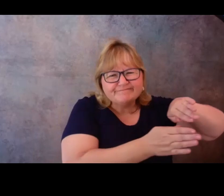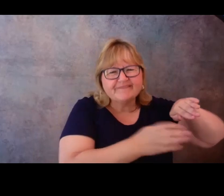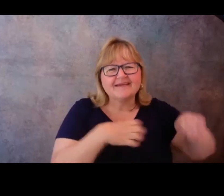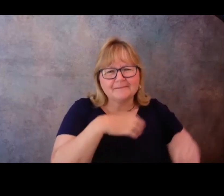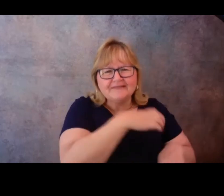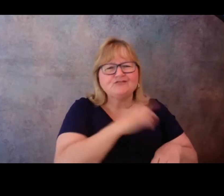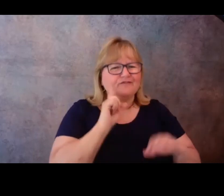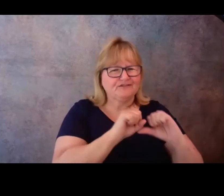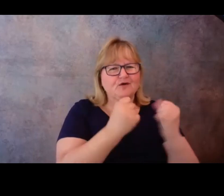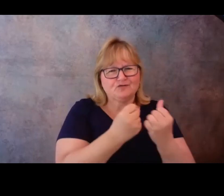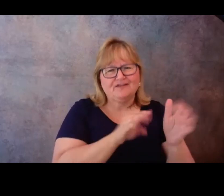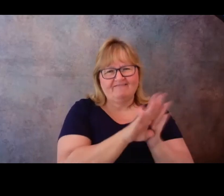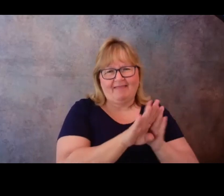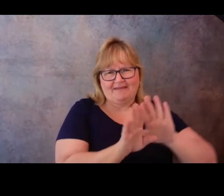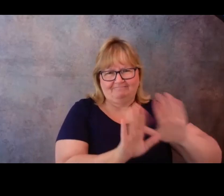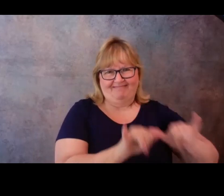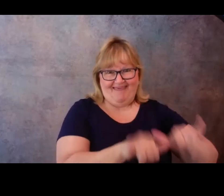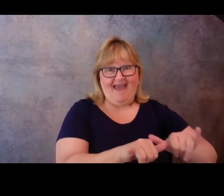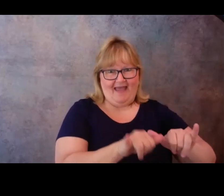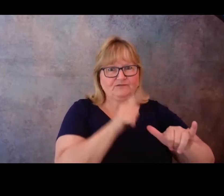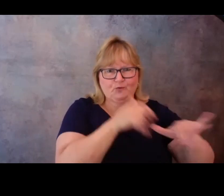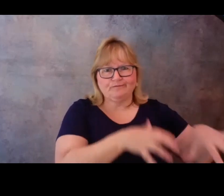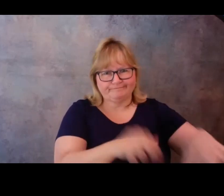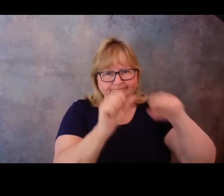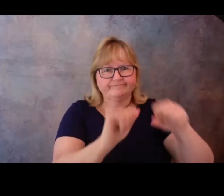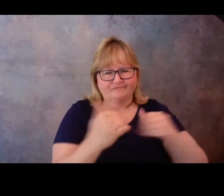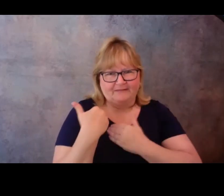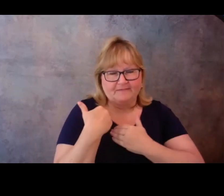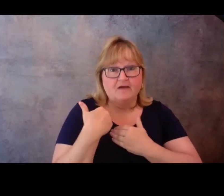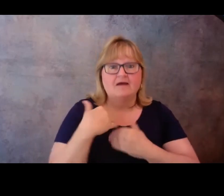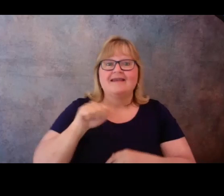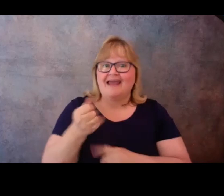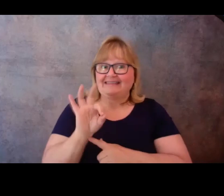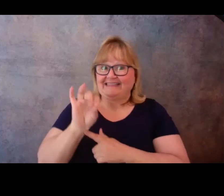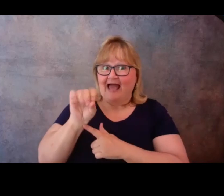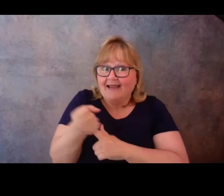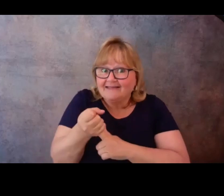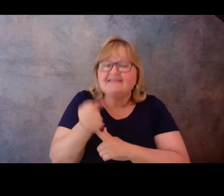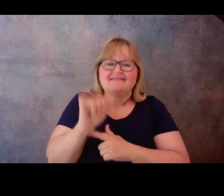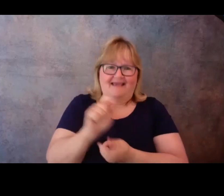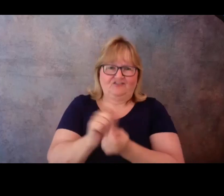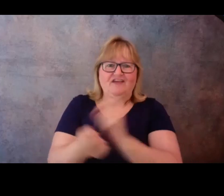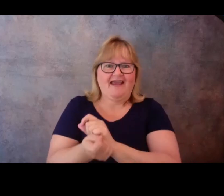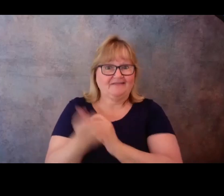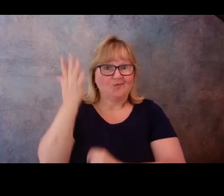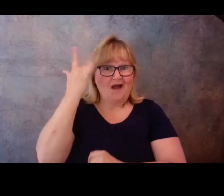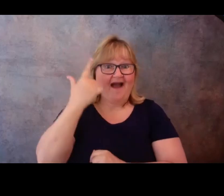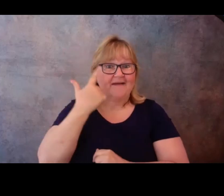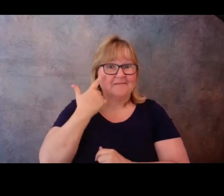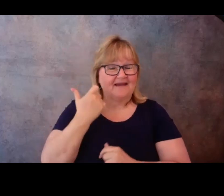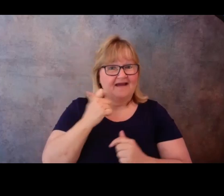Social Development. That changed in the 90s, partly because the ADA began